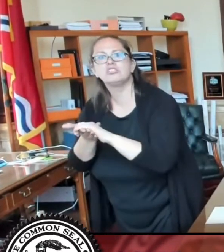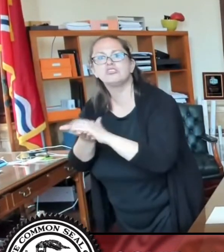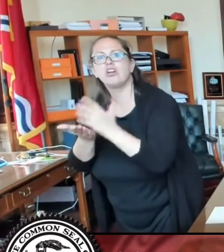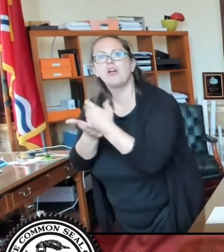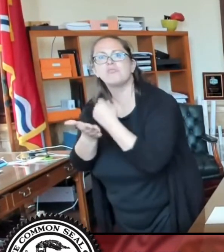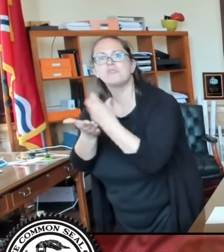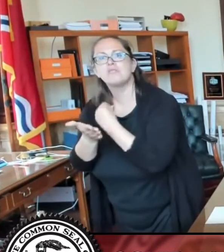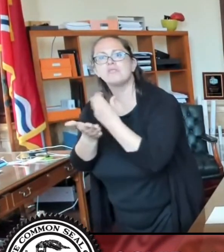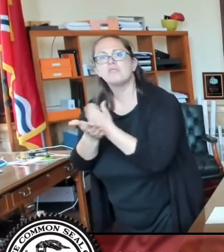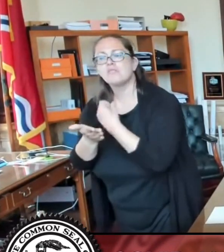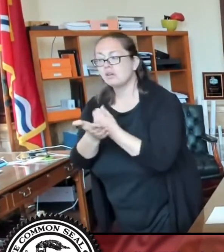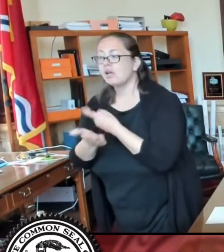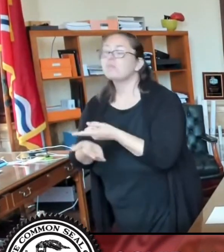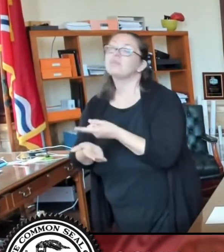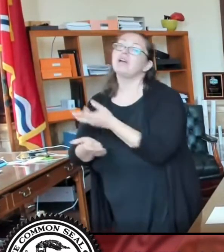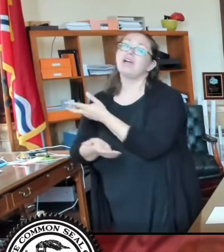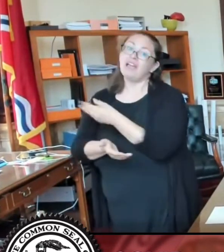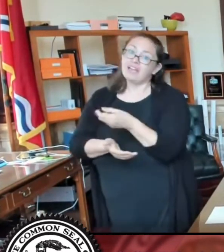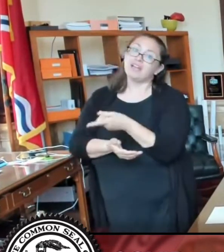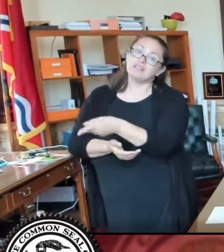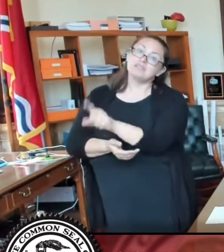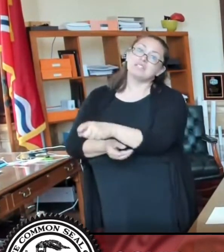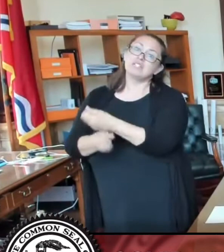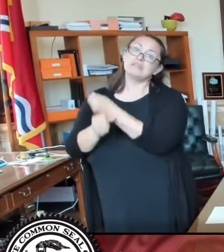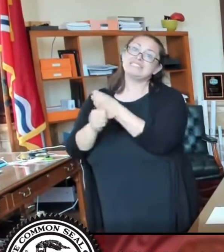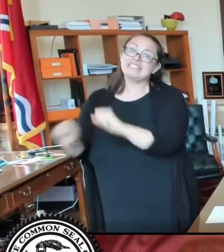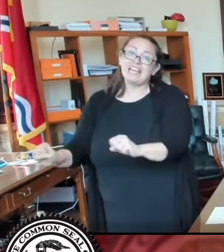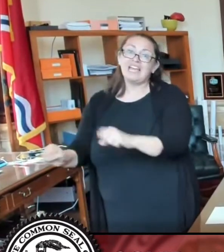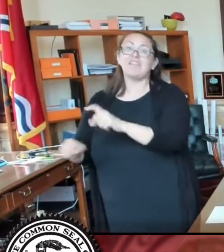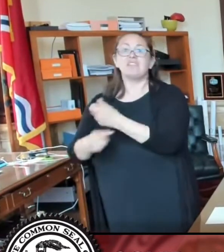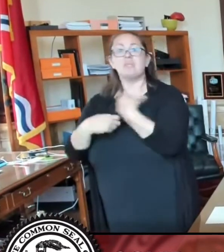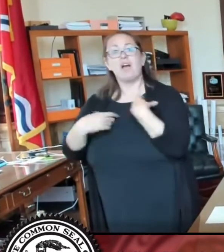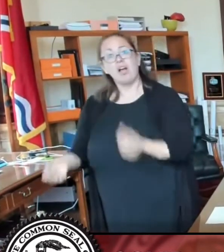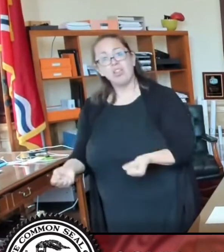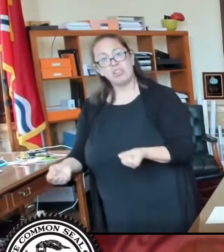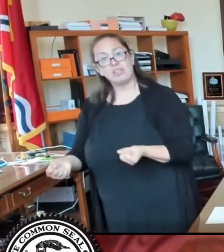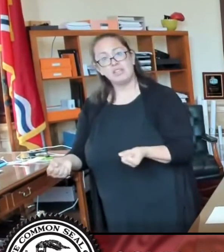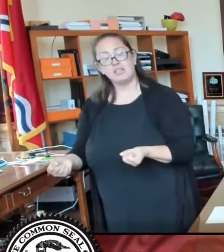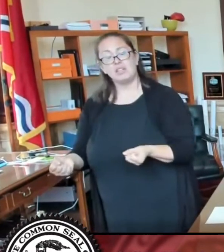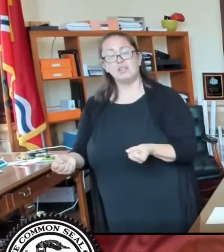need to be safe, to be healthy. So